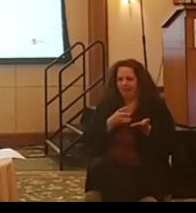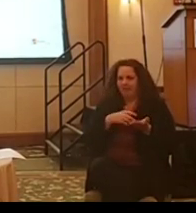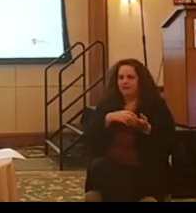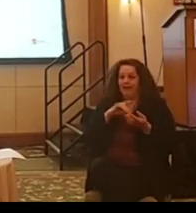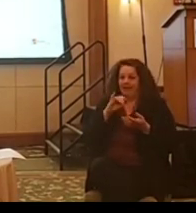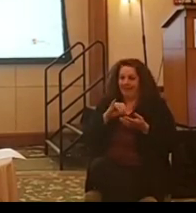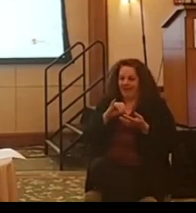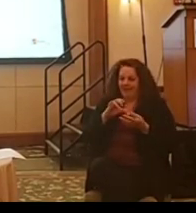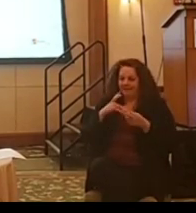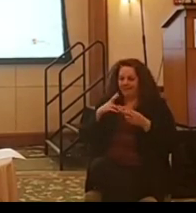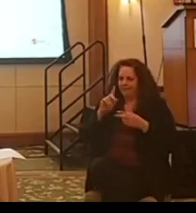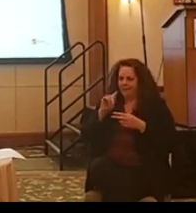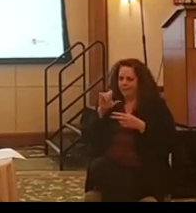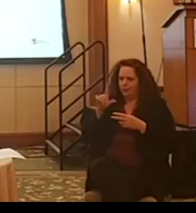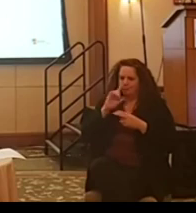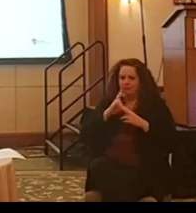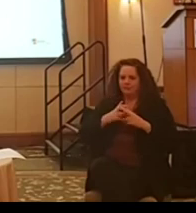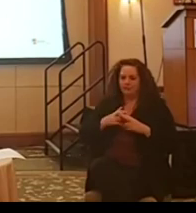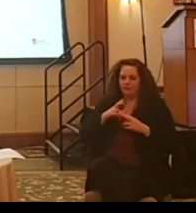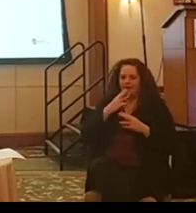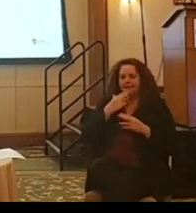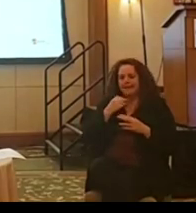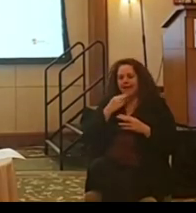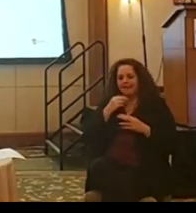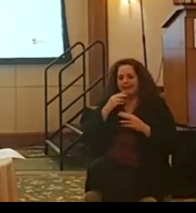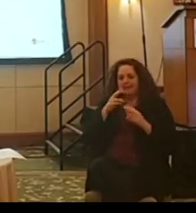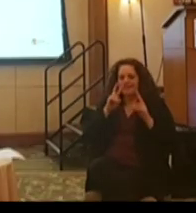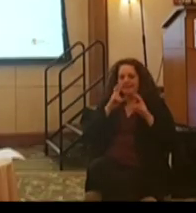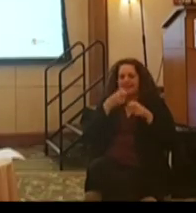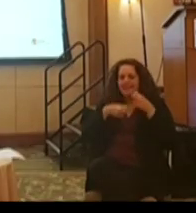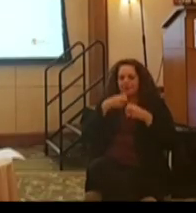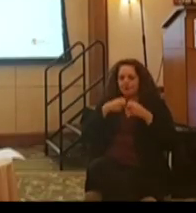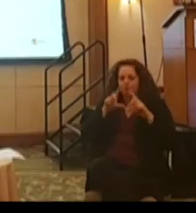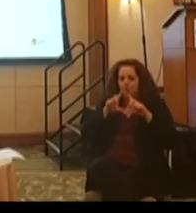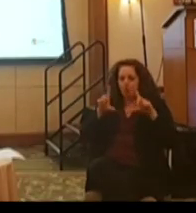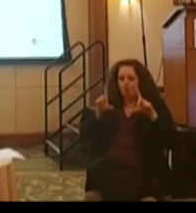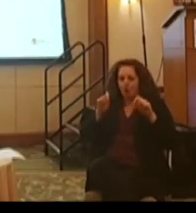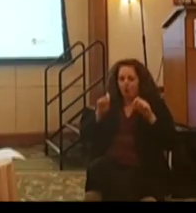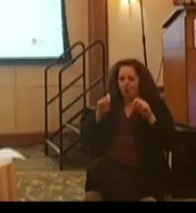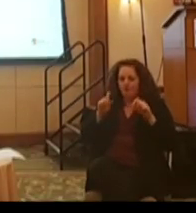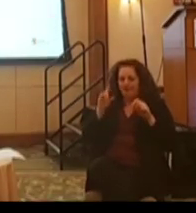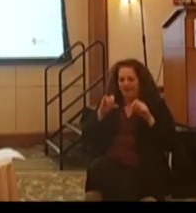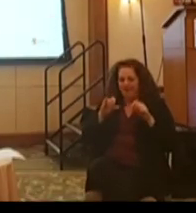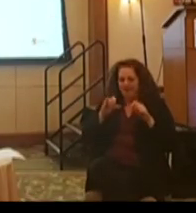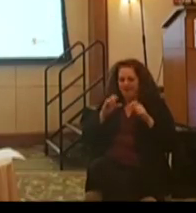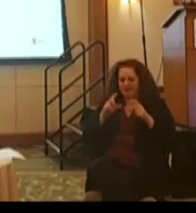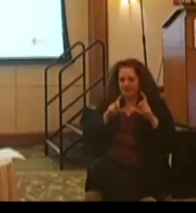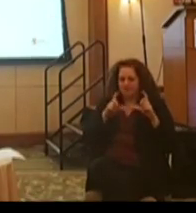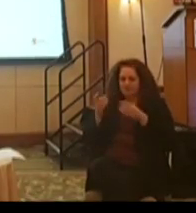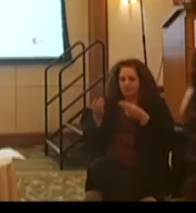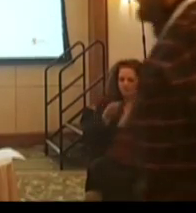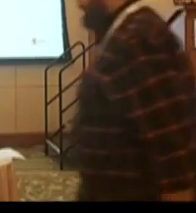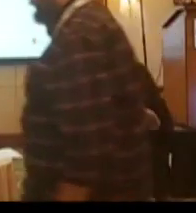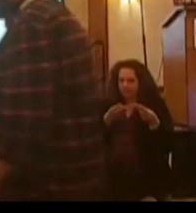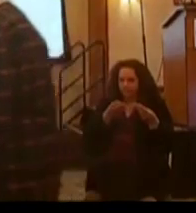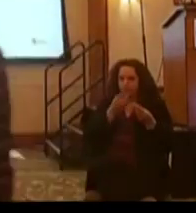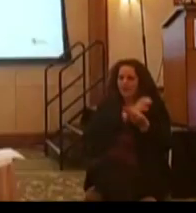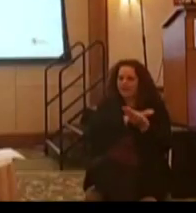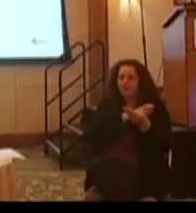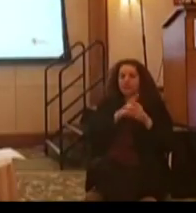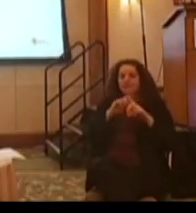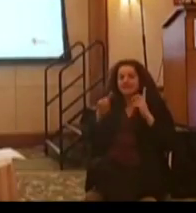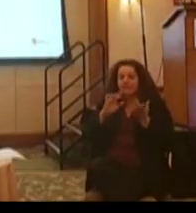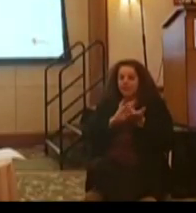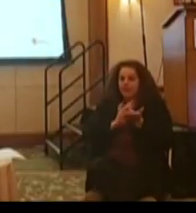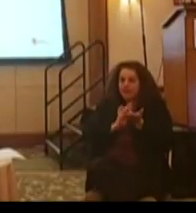issues cards. And here's a little kind of preview of them that we brought into the clinical encounter. They included a number of different medications,